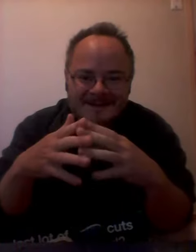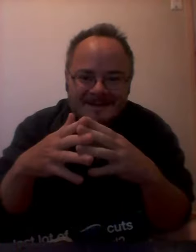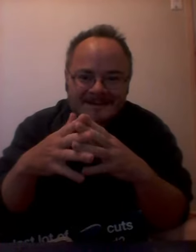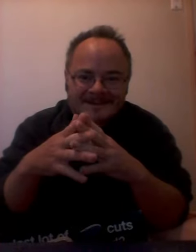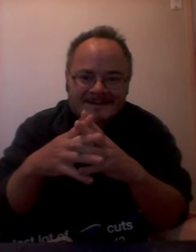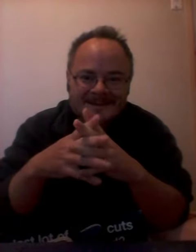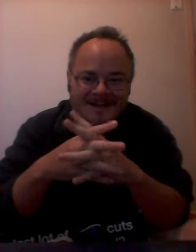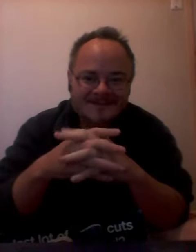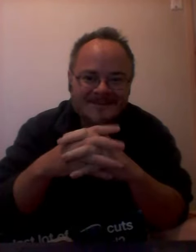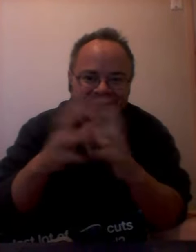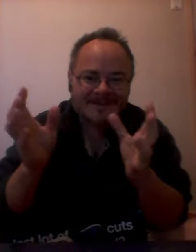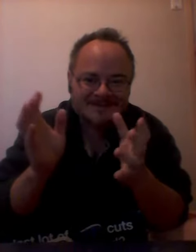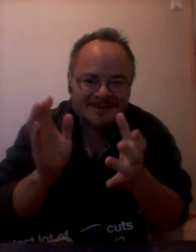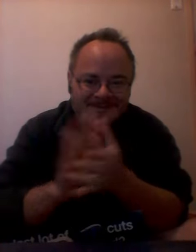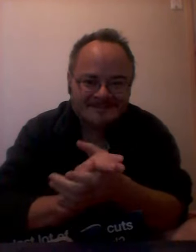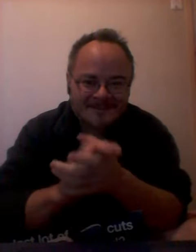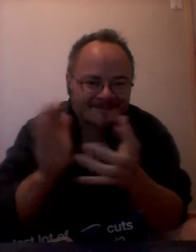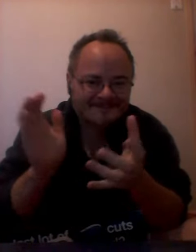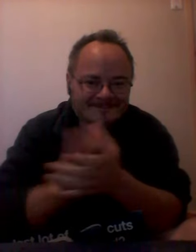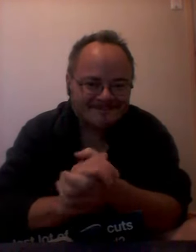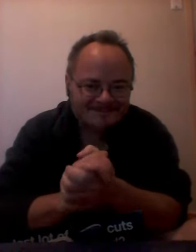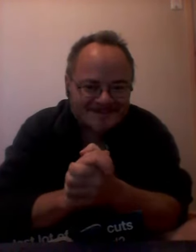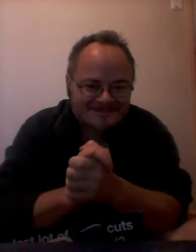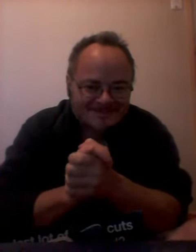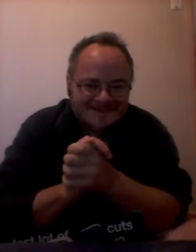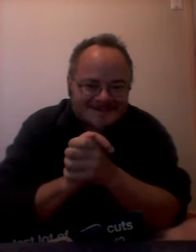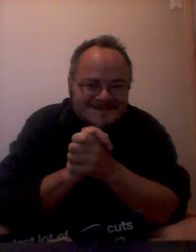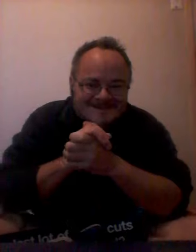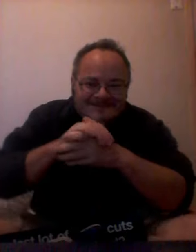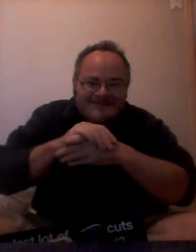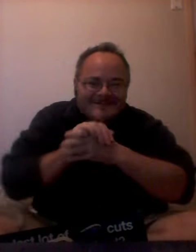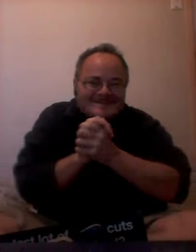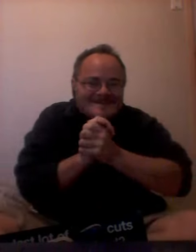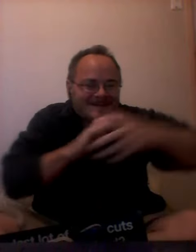and then we get Matt Smith. Well, Matt Smith is what's yet.